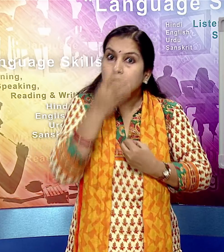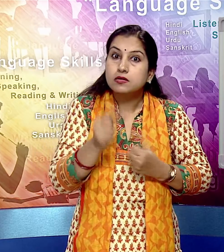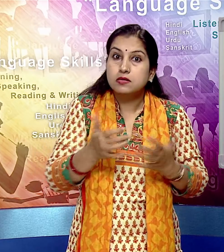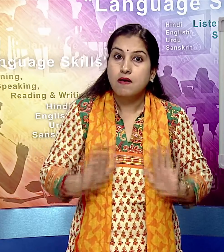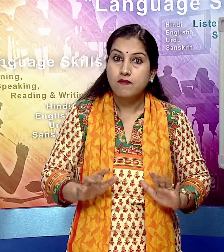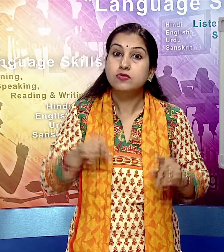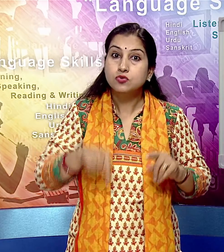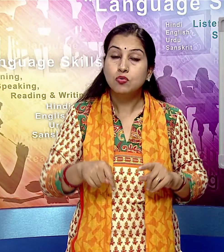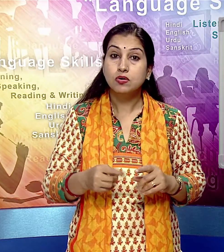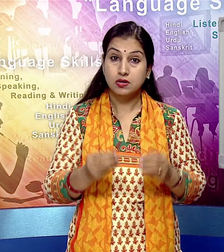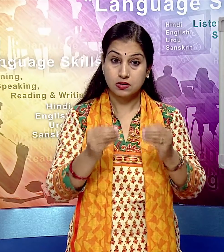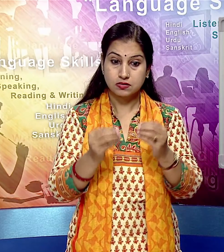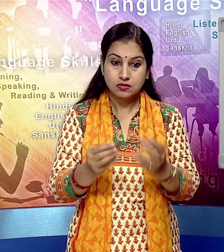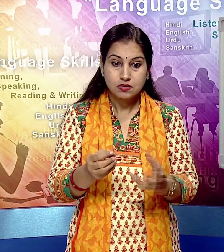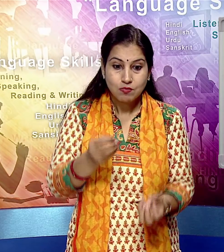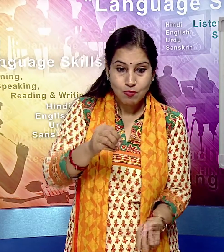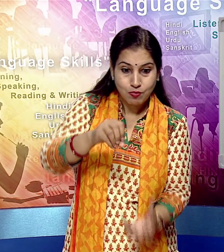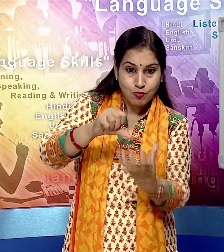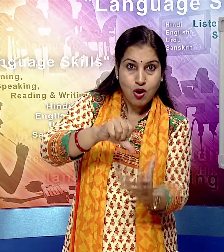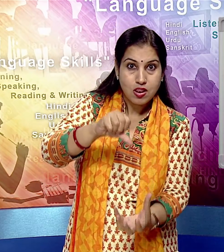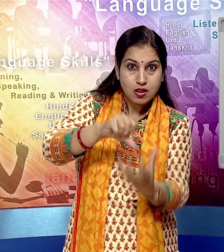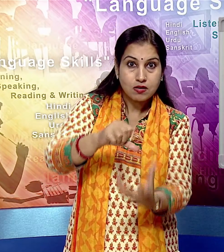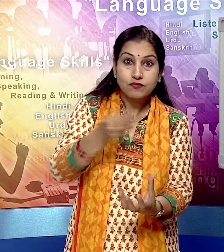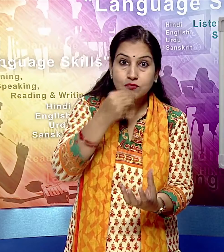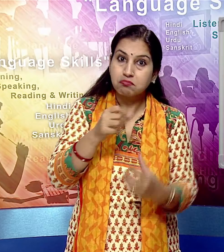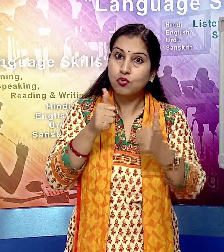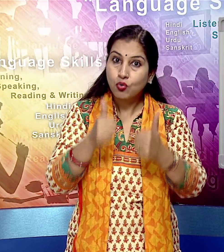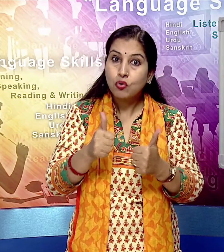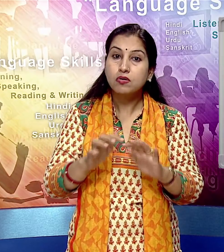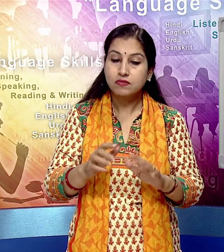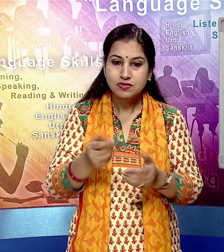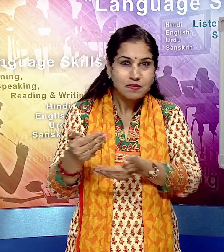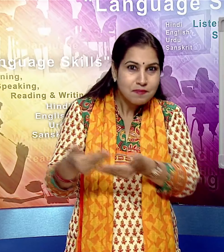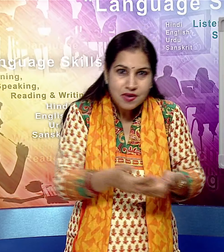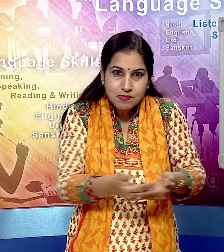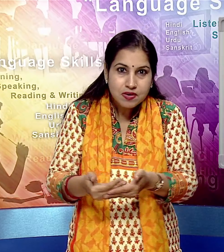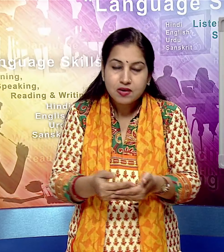Hence, boiled food is good for infants, elders, and sick.